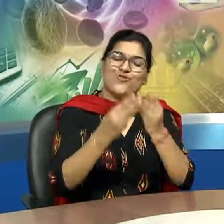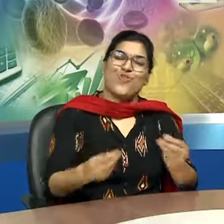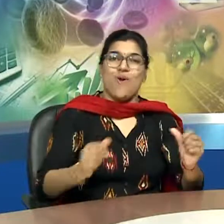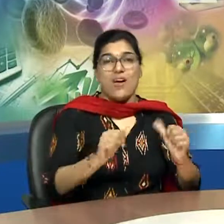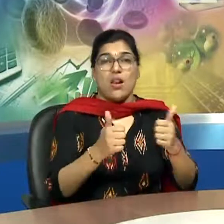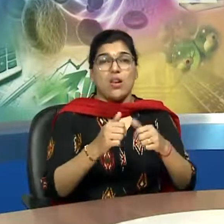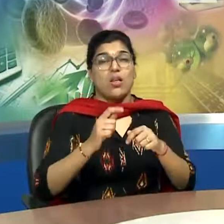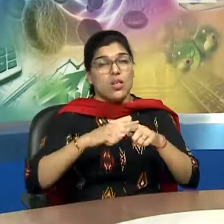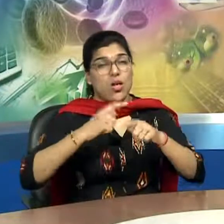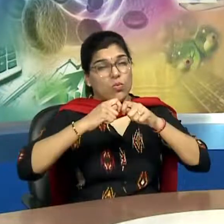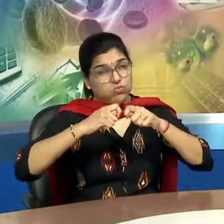for example,